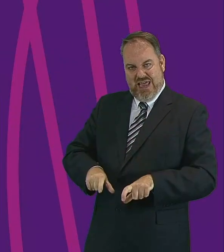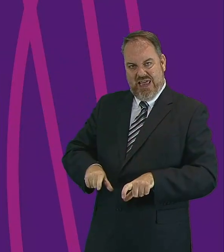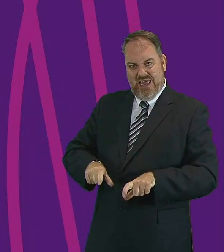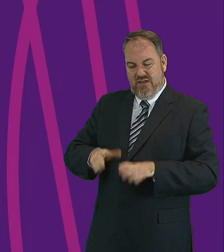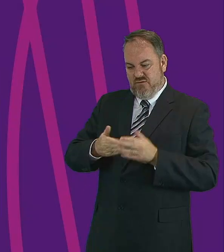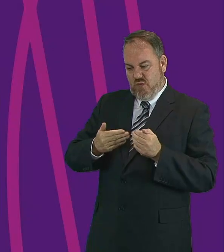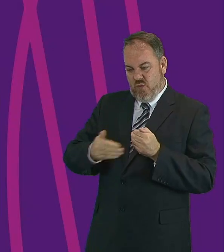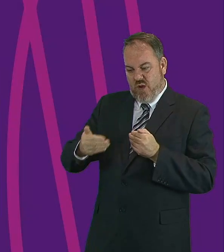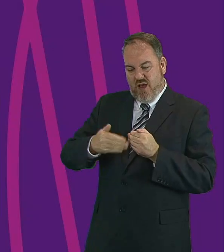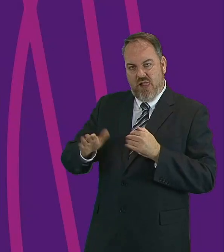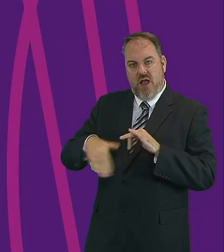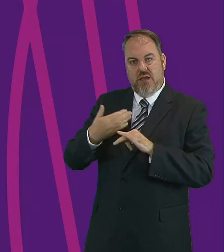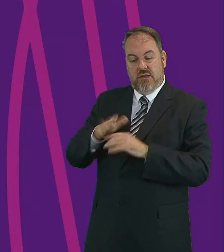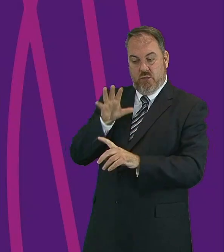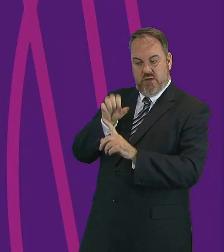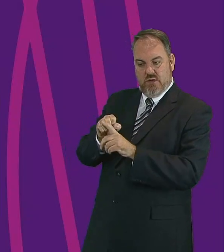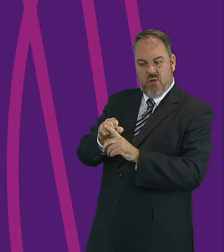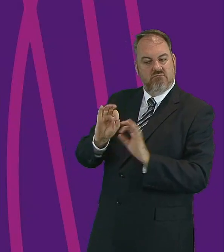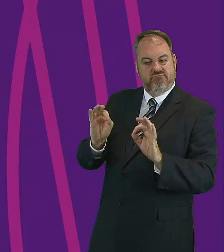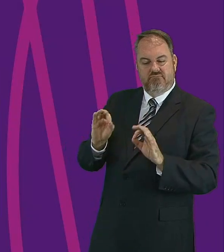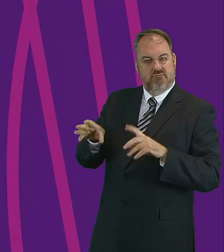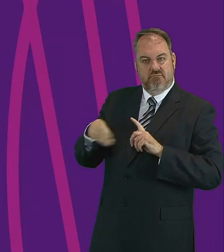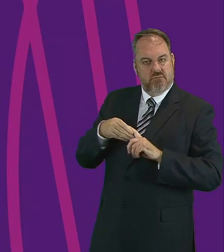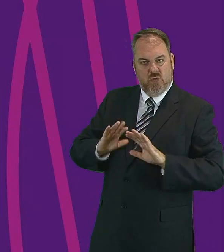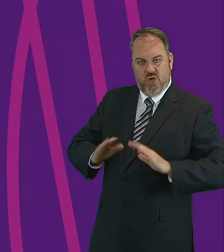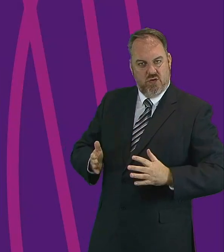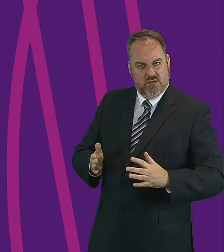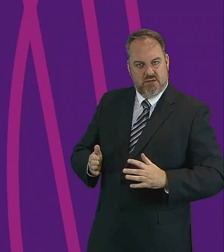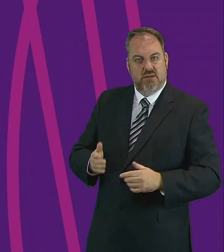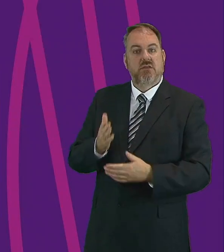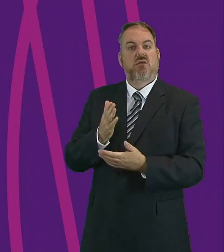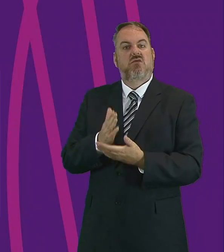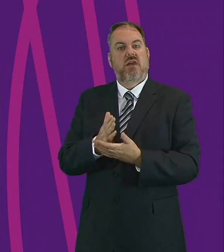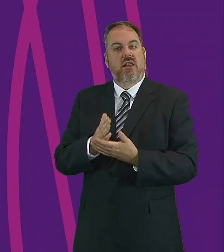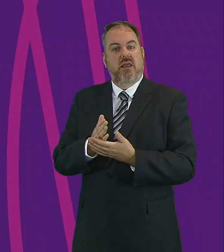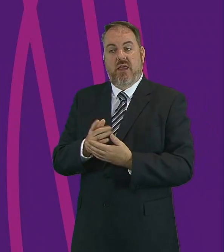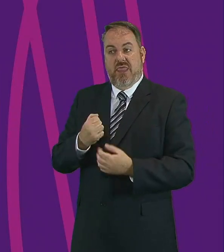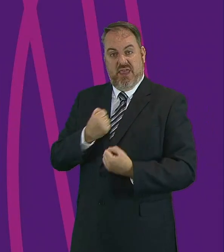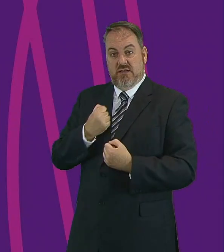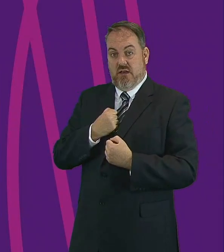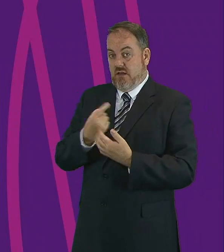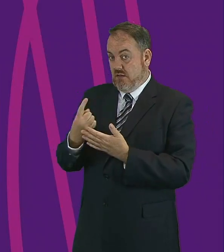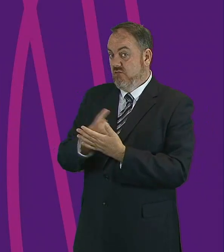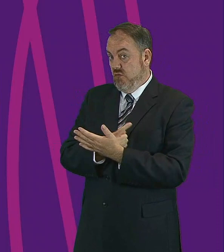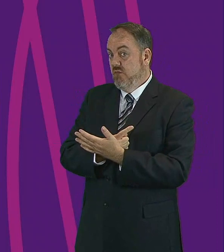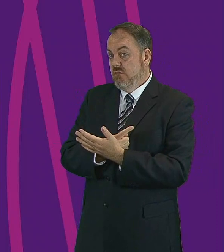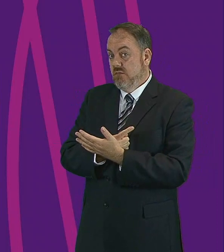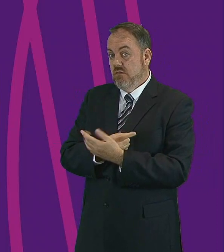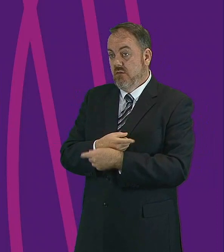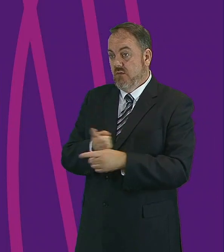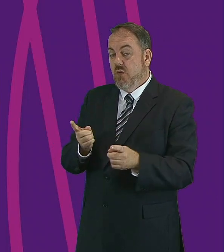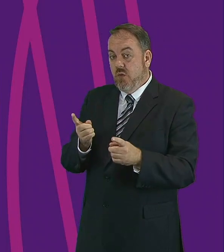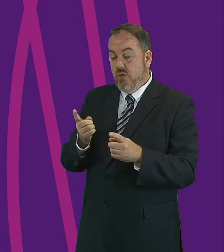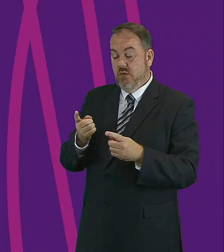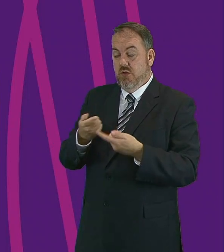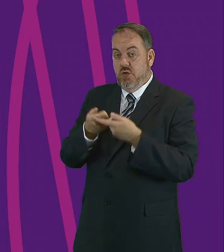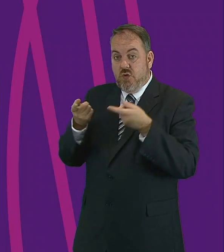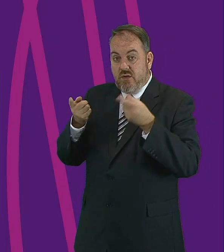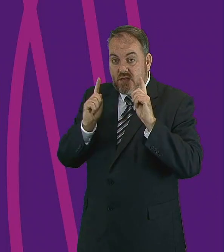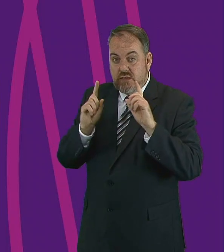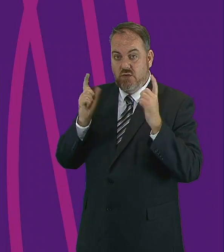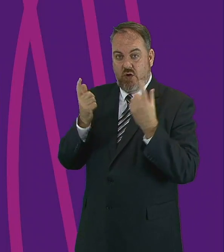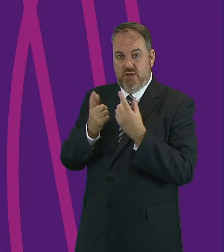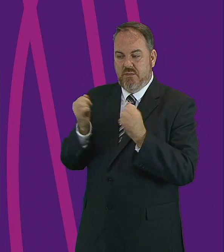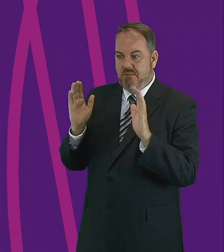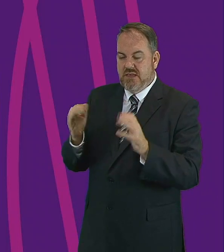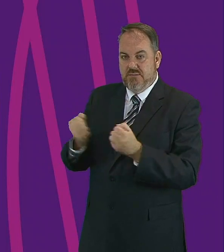adhered to, and we in that guidance have made very clear our expectations of education institutions, that they will ensure that their